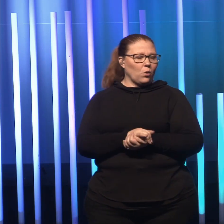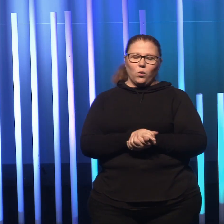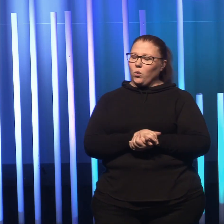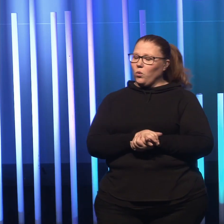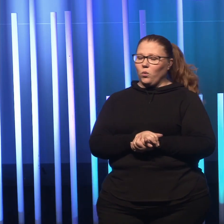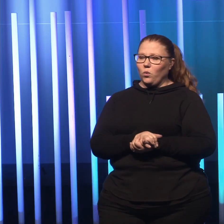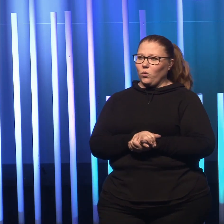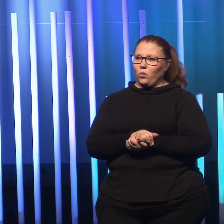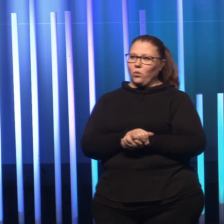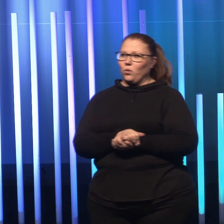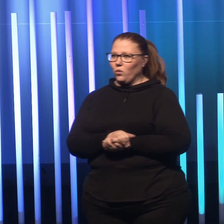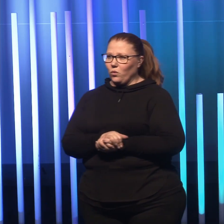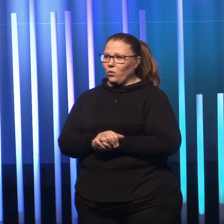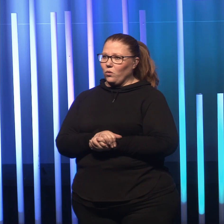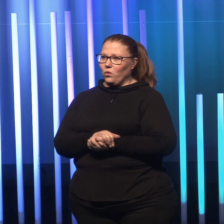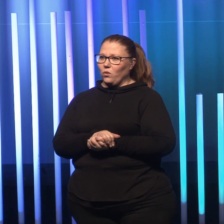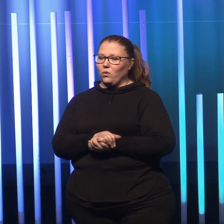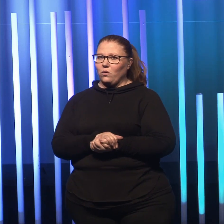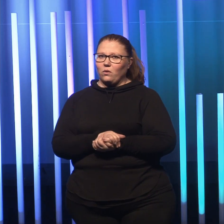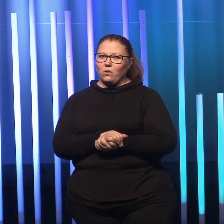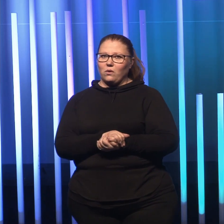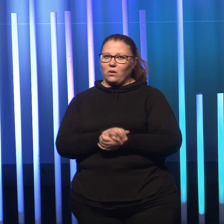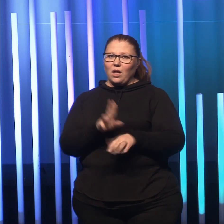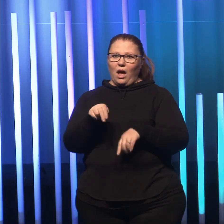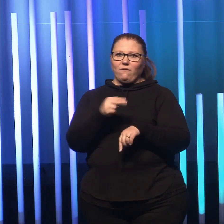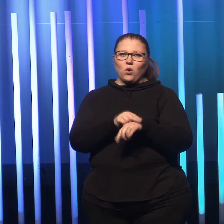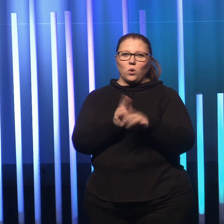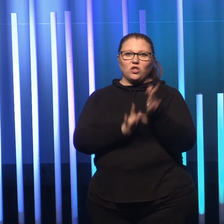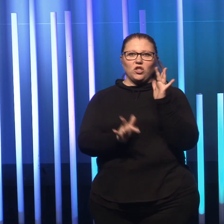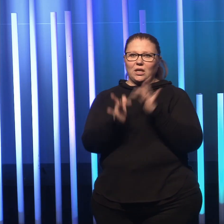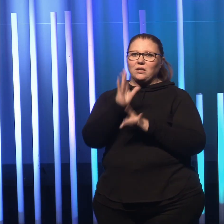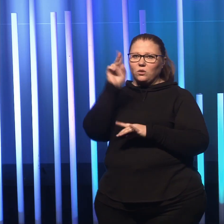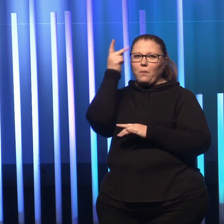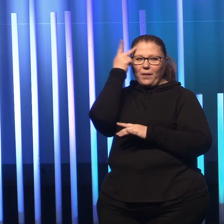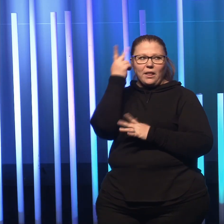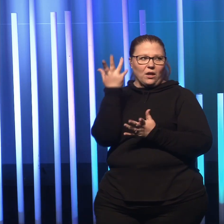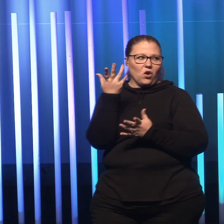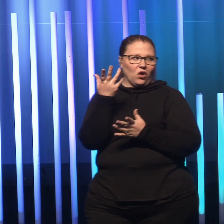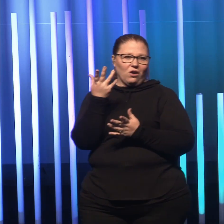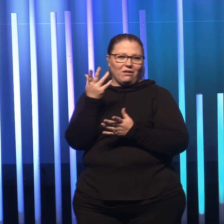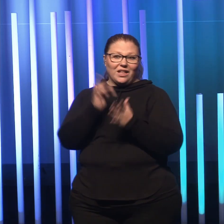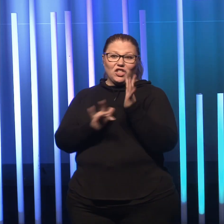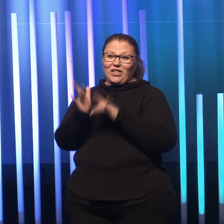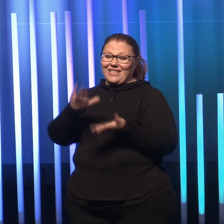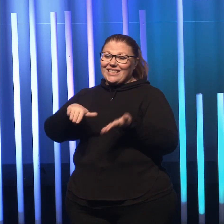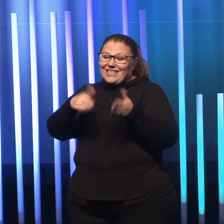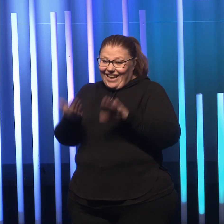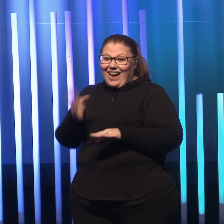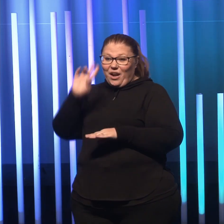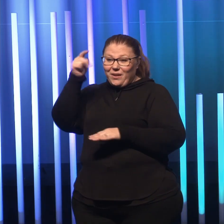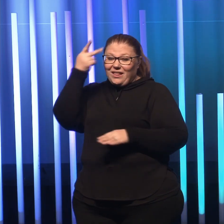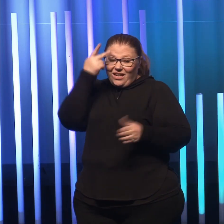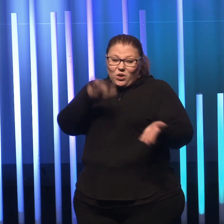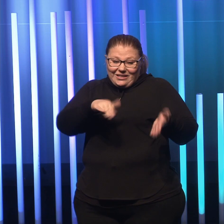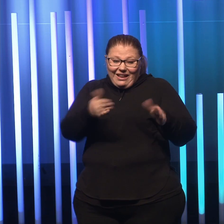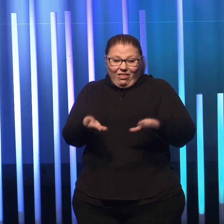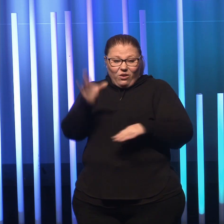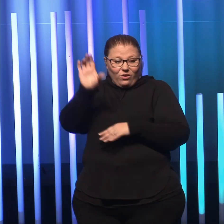Whoa. Of course, Jesus was political. He died a political death.